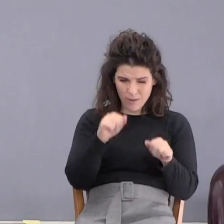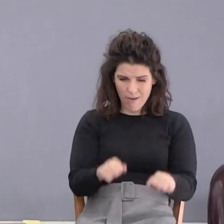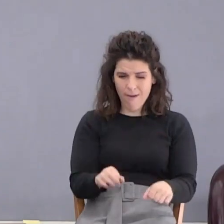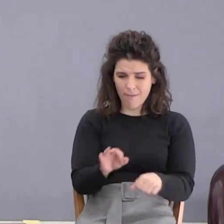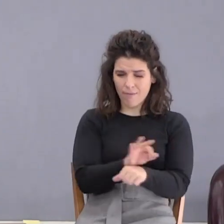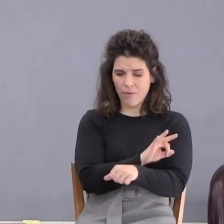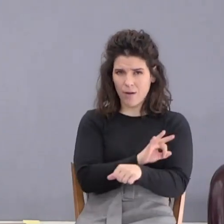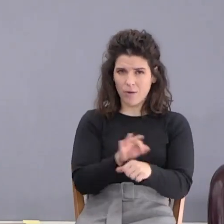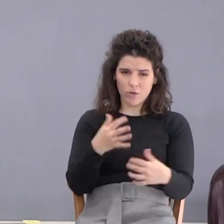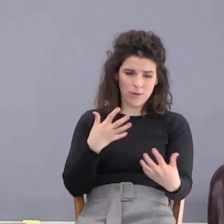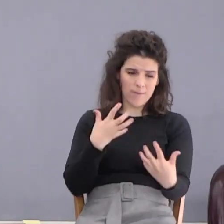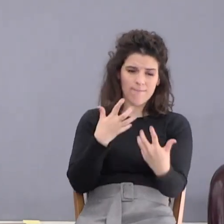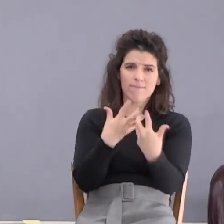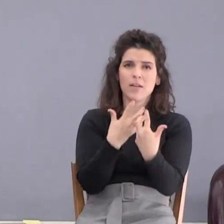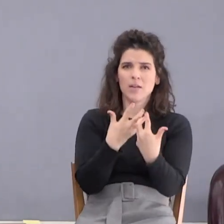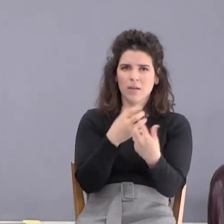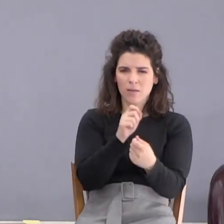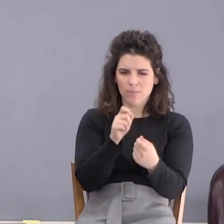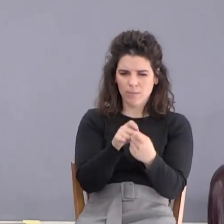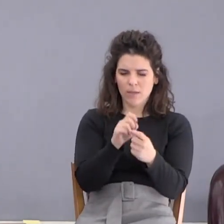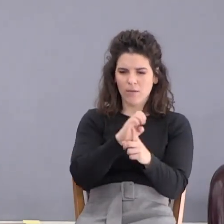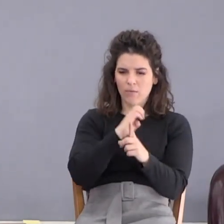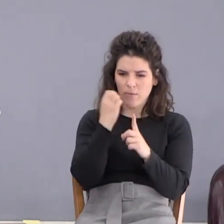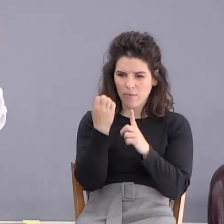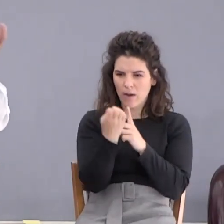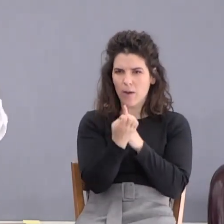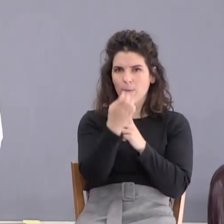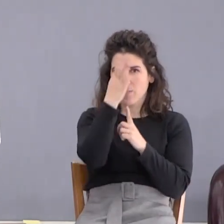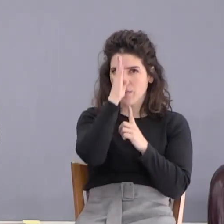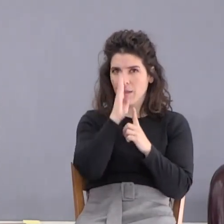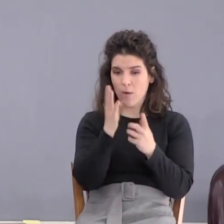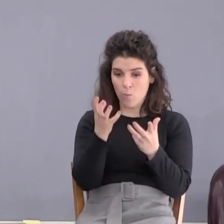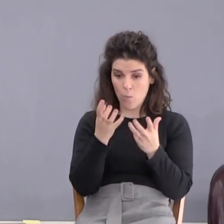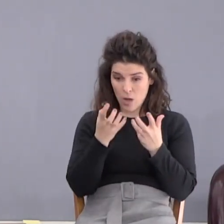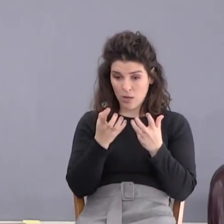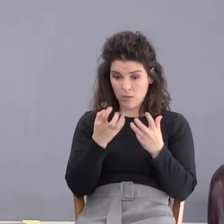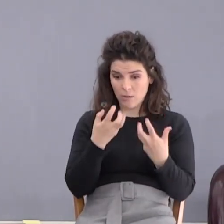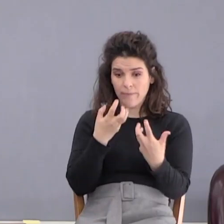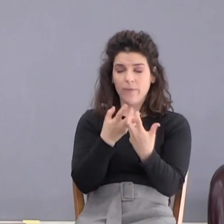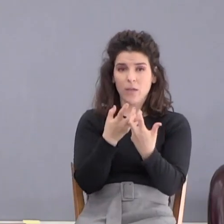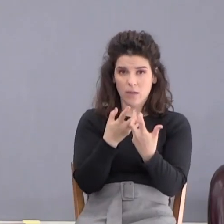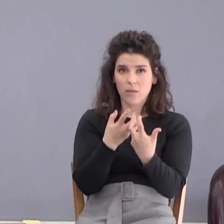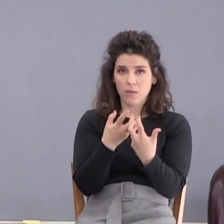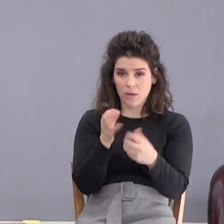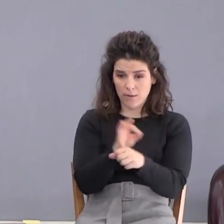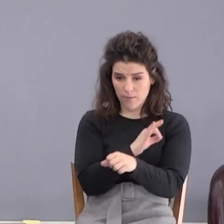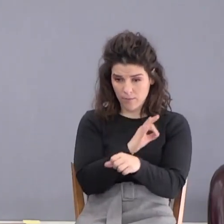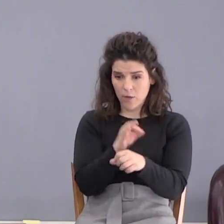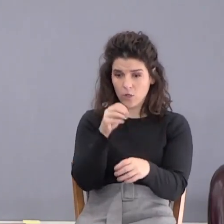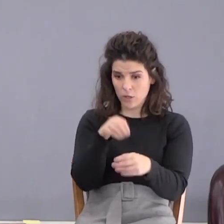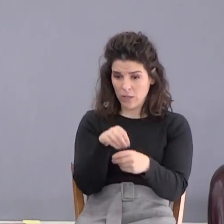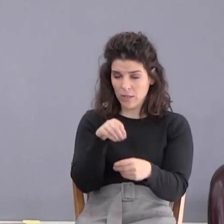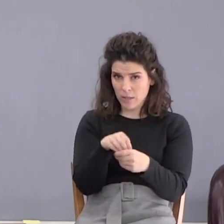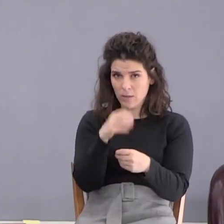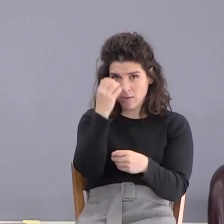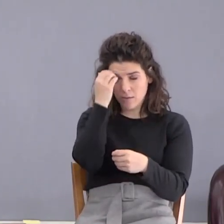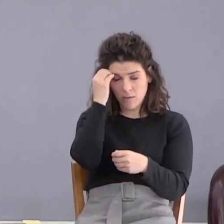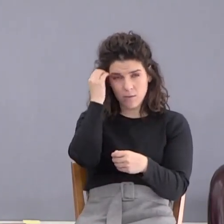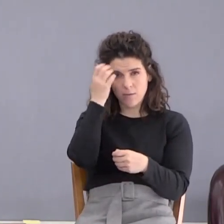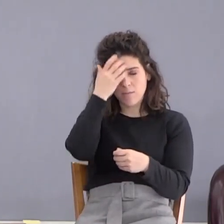function and fit the specific environment God intended it to function in,